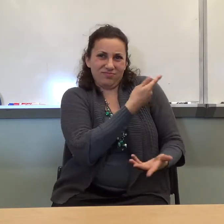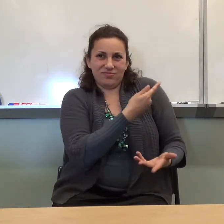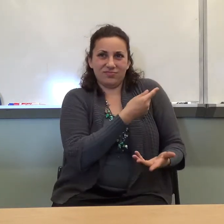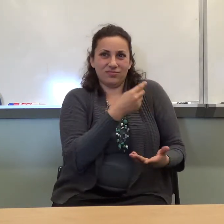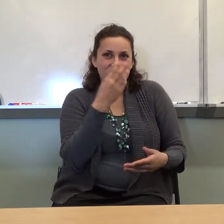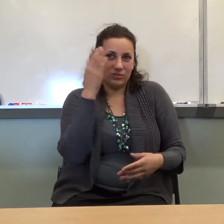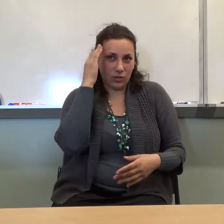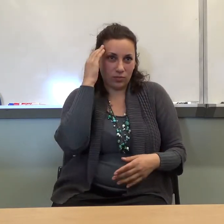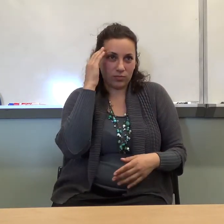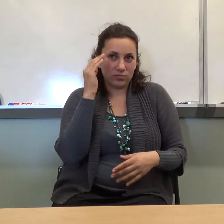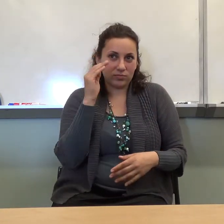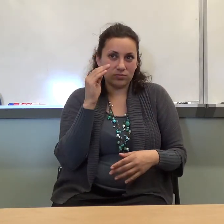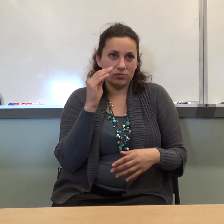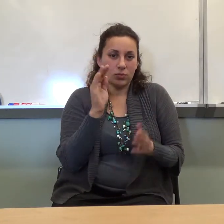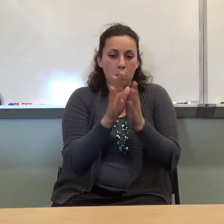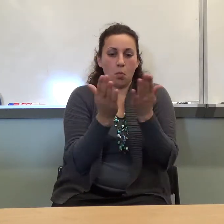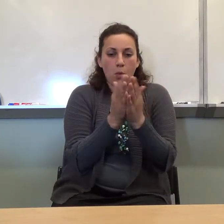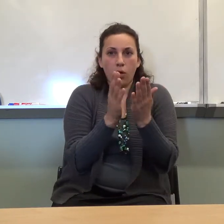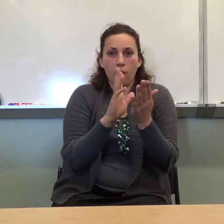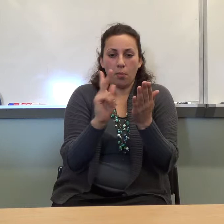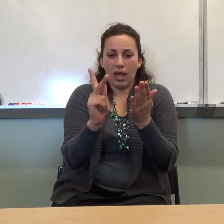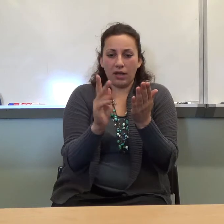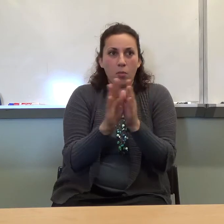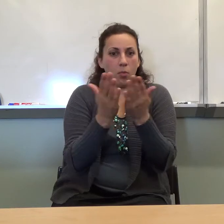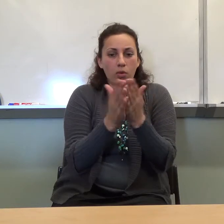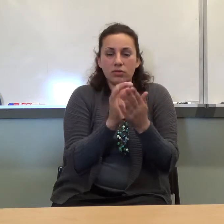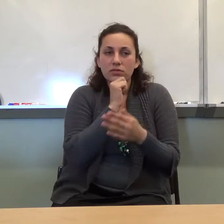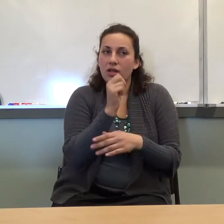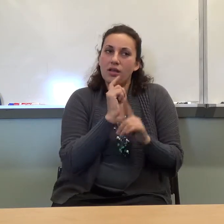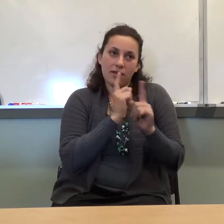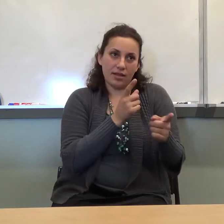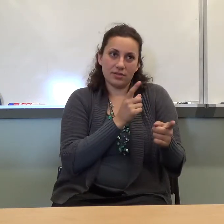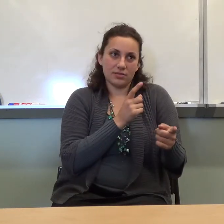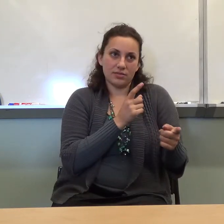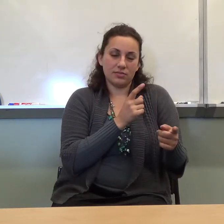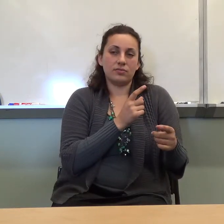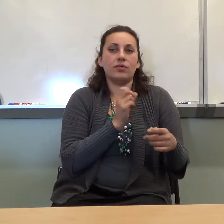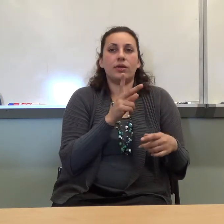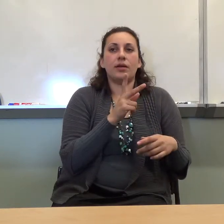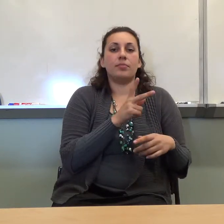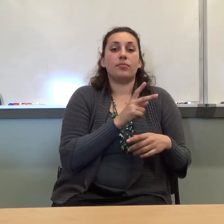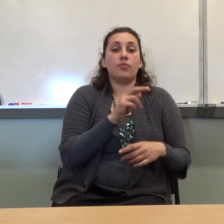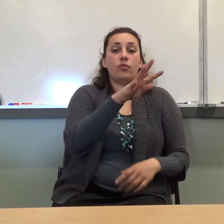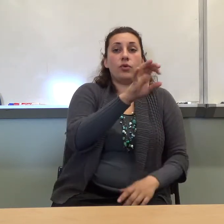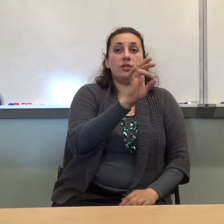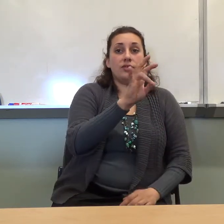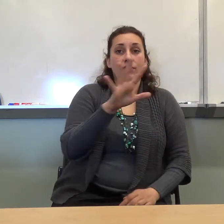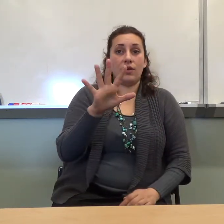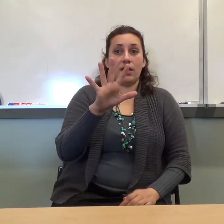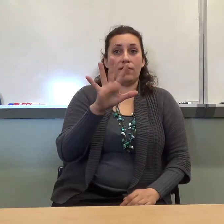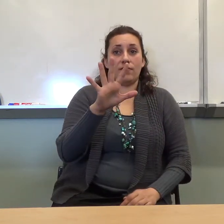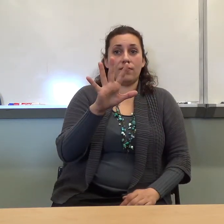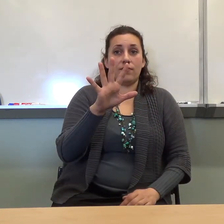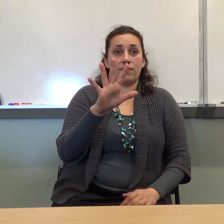book, that's not the answer. So we reduce it. Now, in 475 and 1,000, you're looking